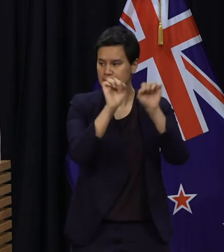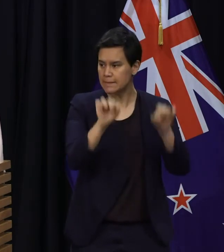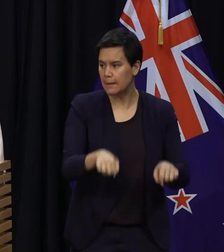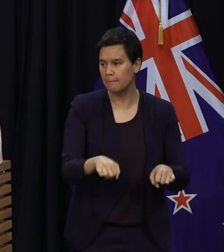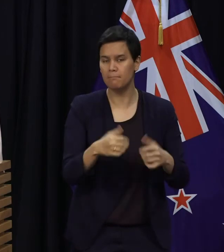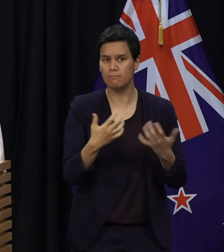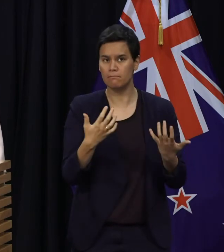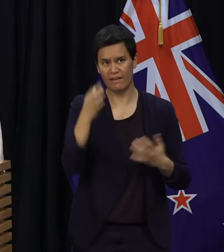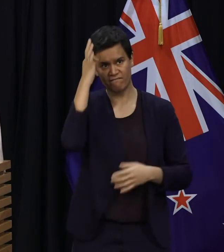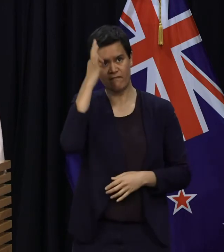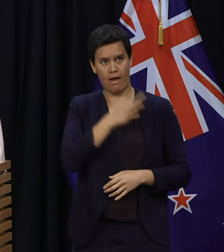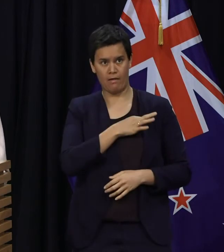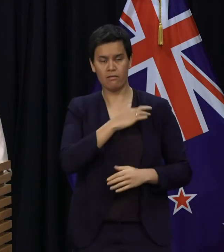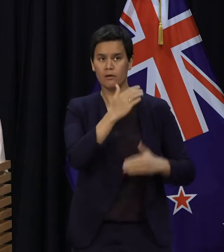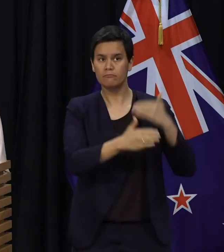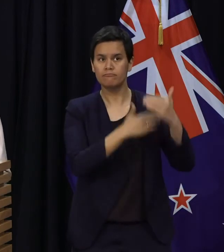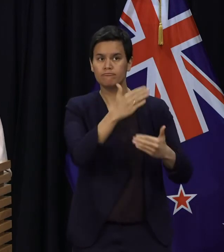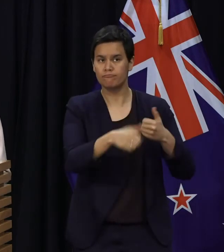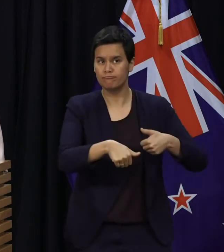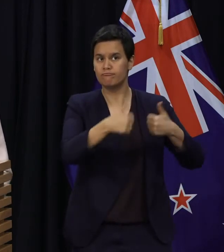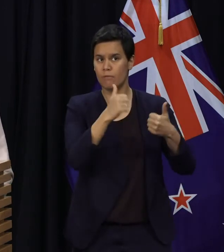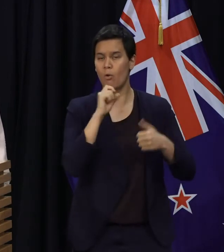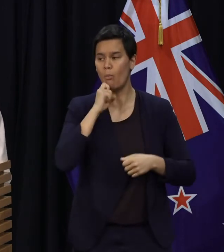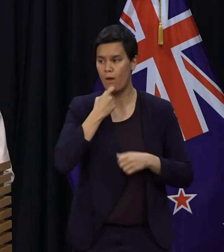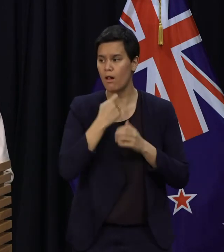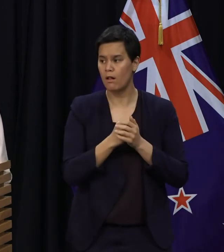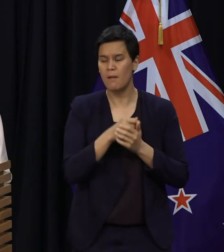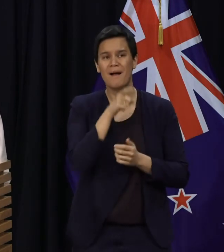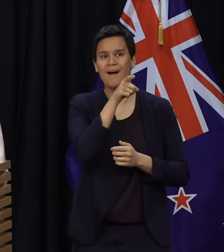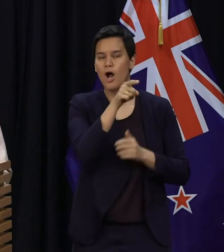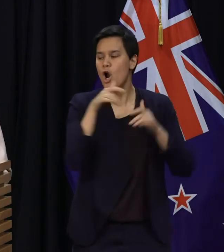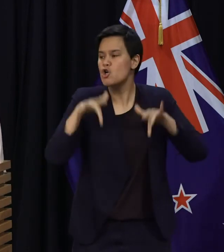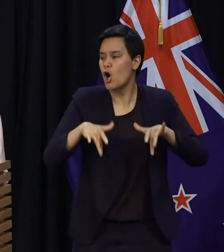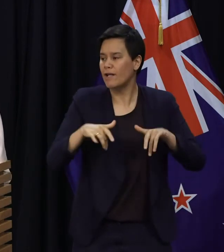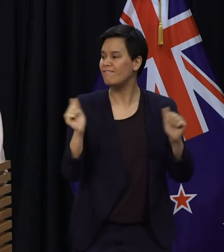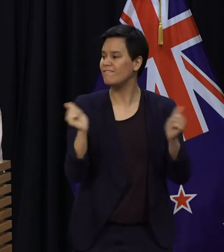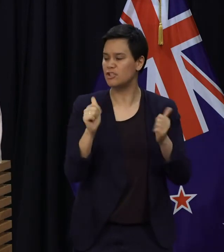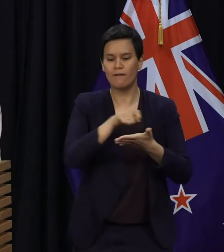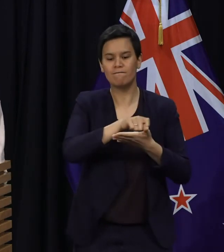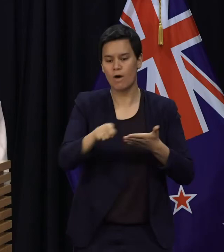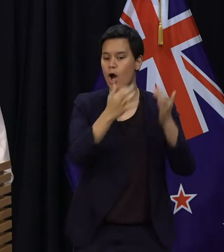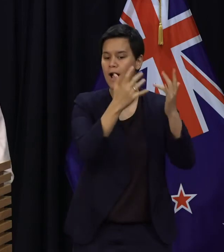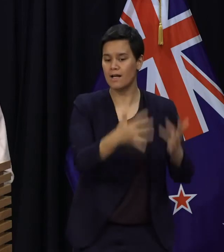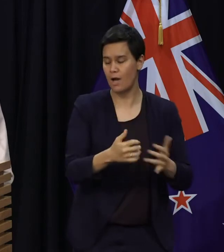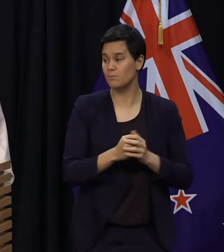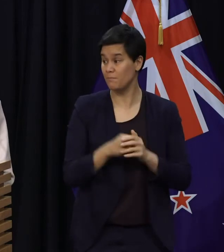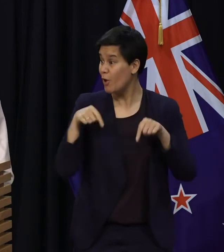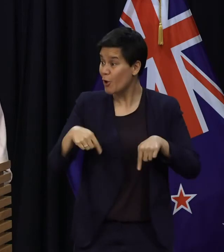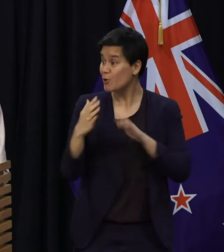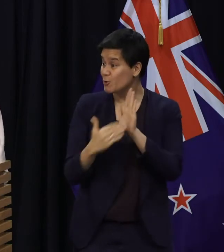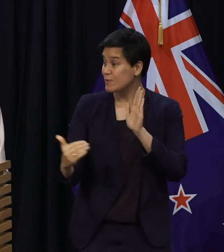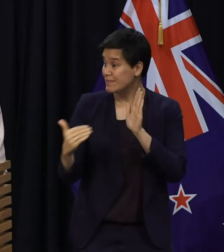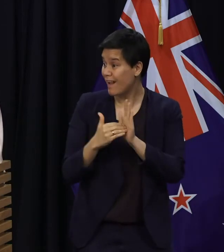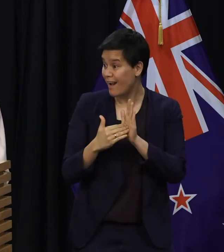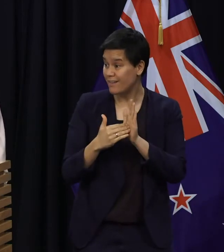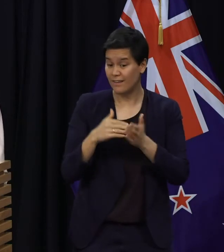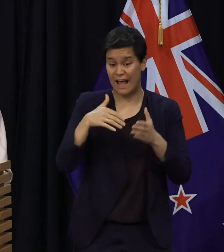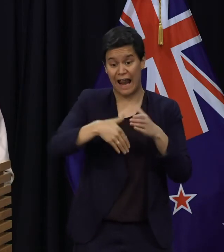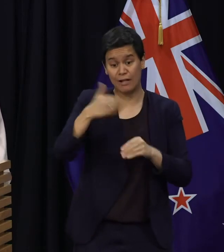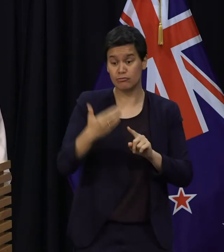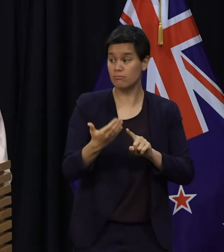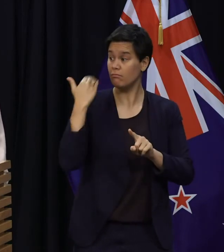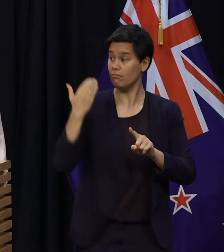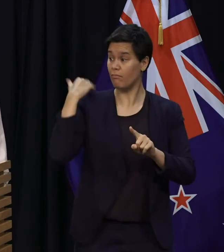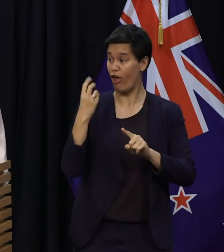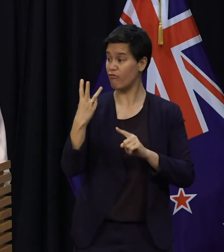They are still counting votes. Here in New Zealand, of course, it's 3 weeks later and we've only just had our final count. So we're well used